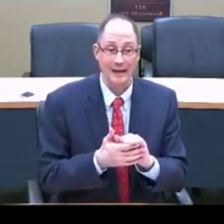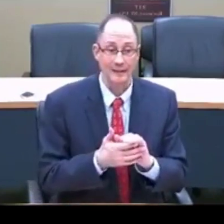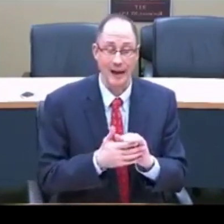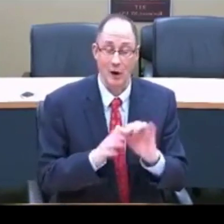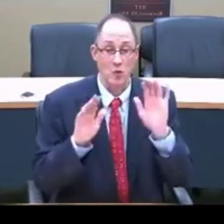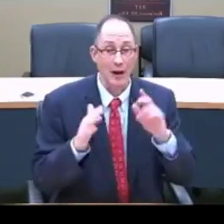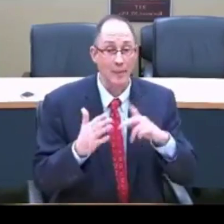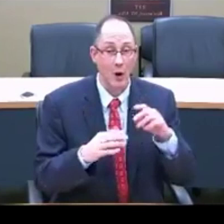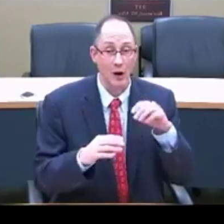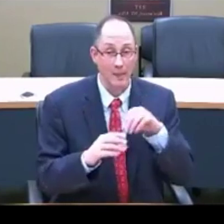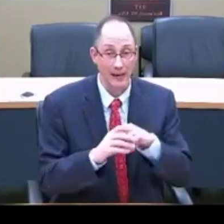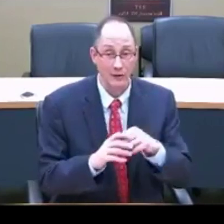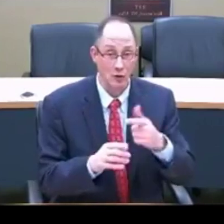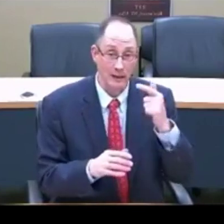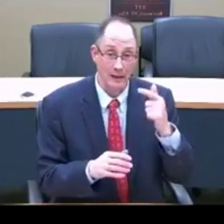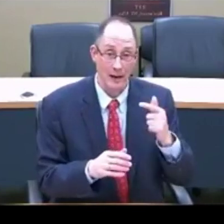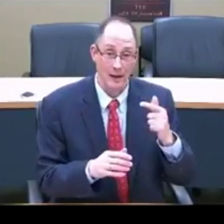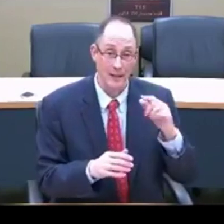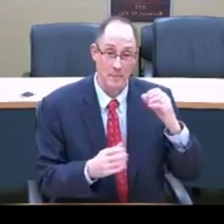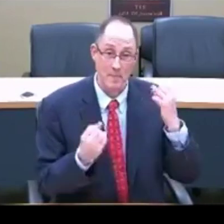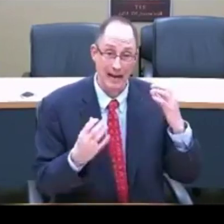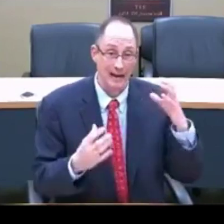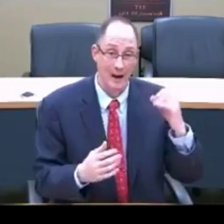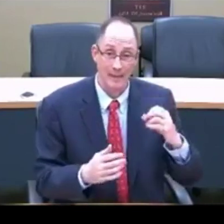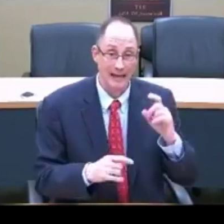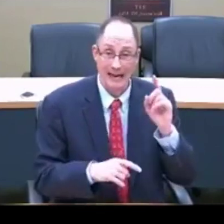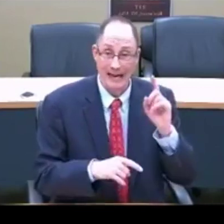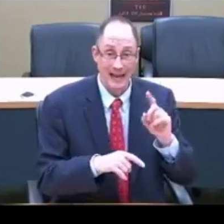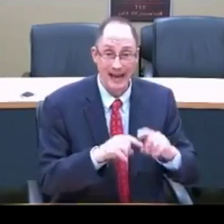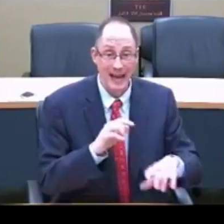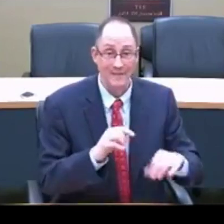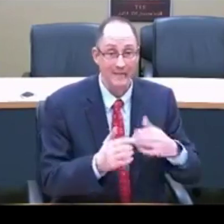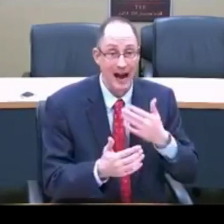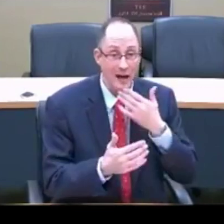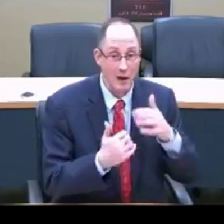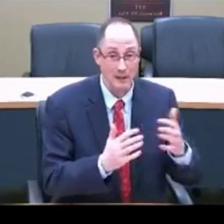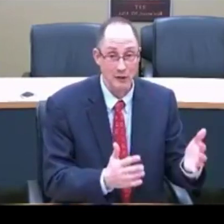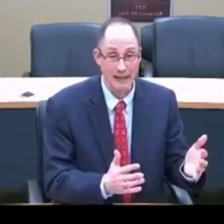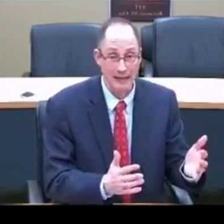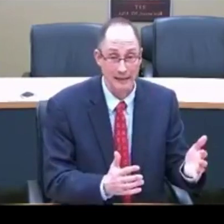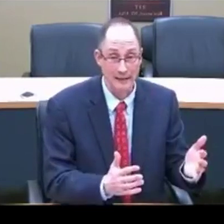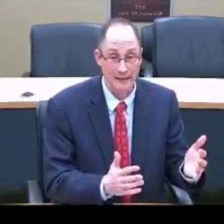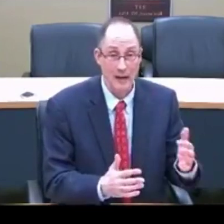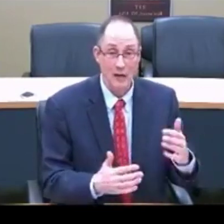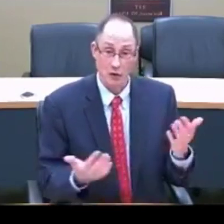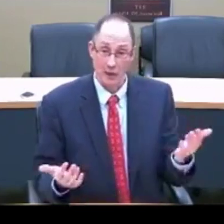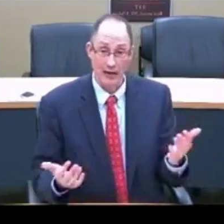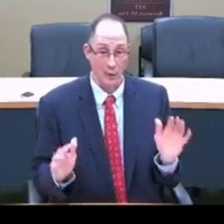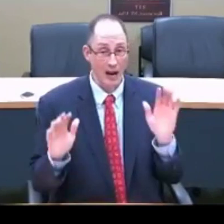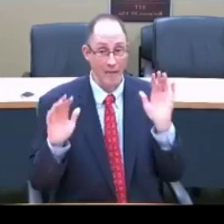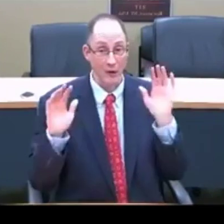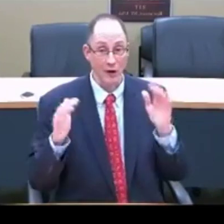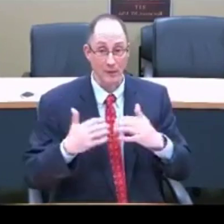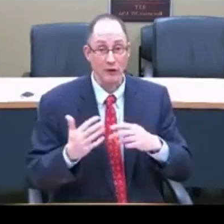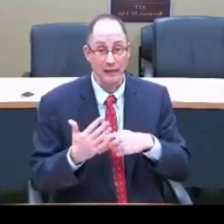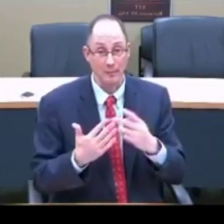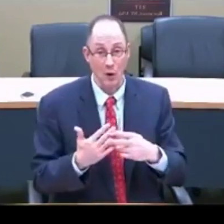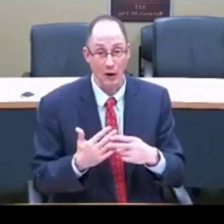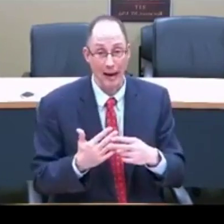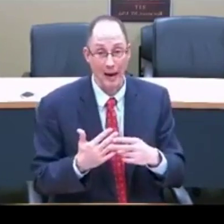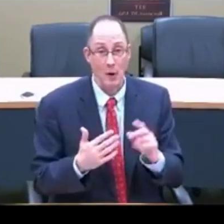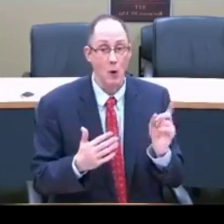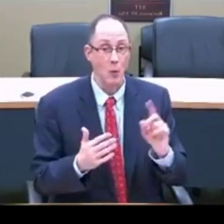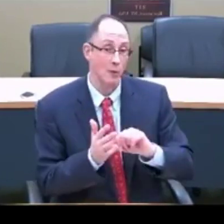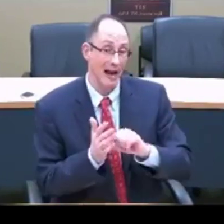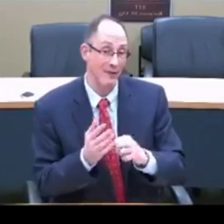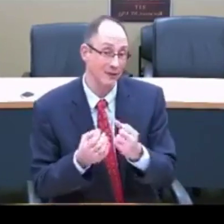is a great program again, because many companies, they can't find good machinists. So, here we have a great machining program